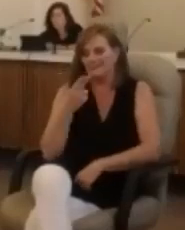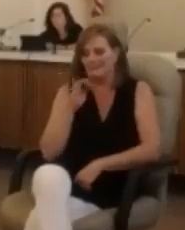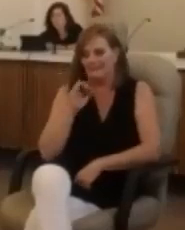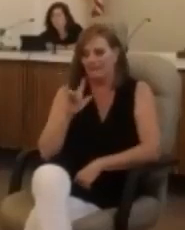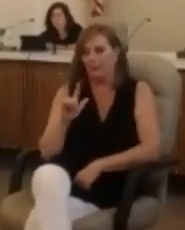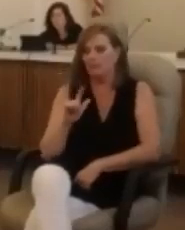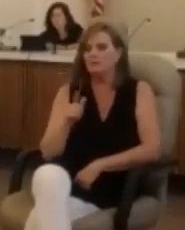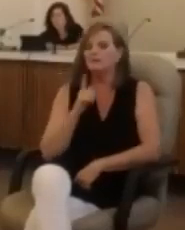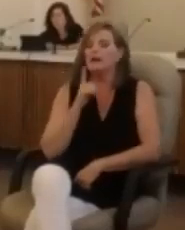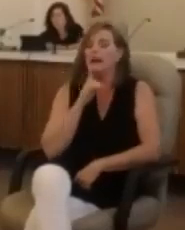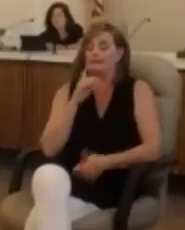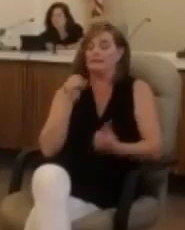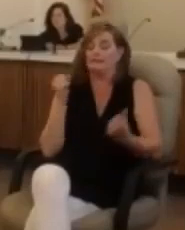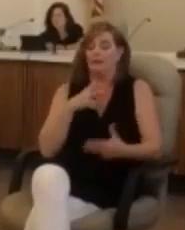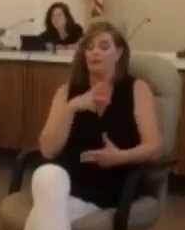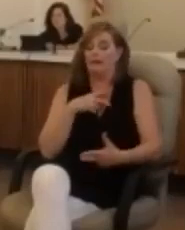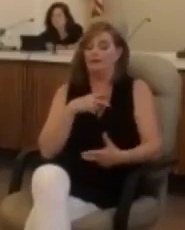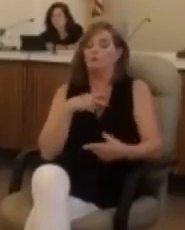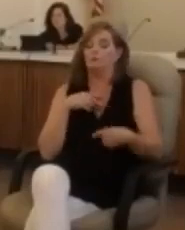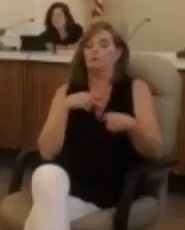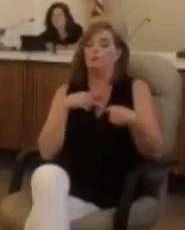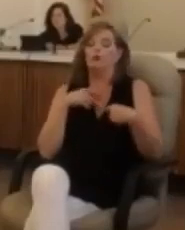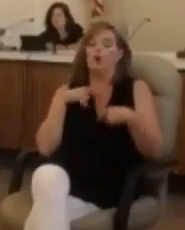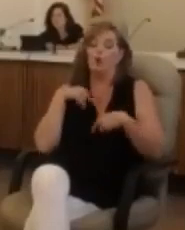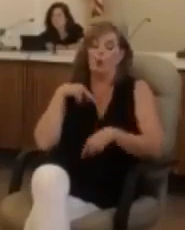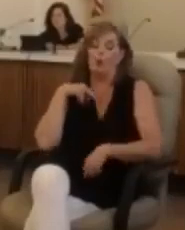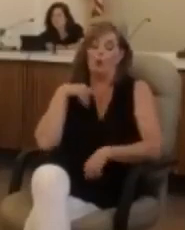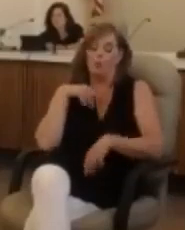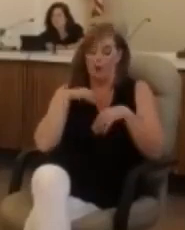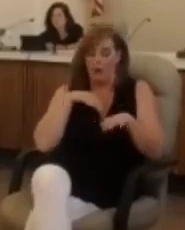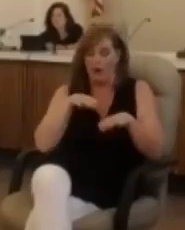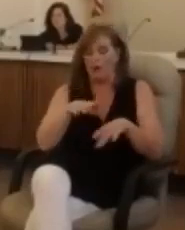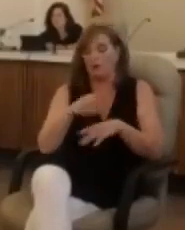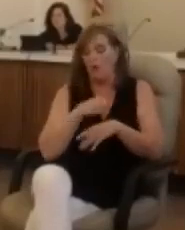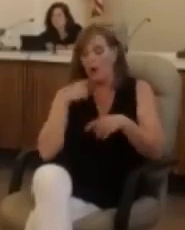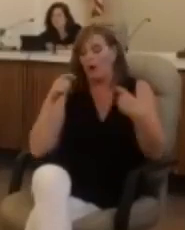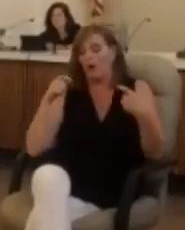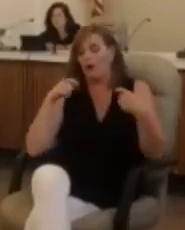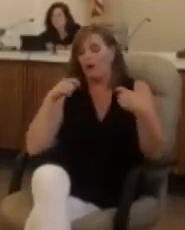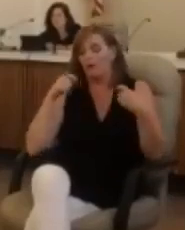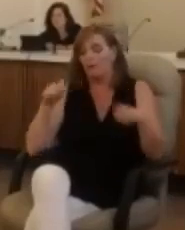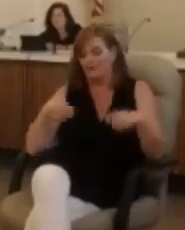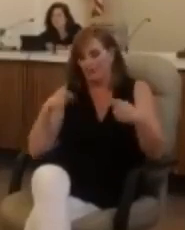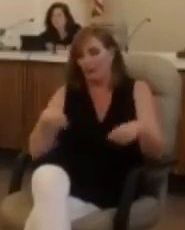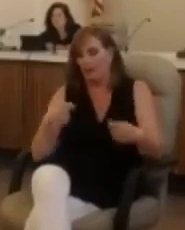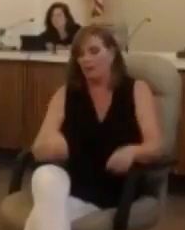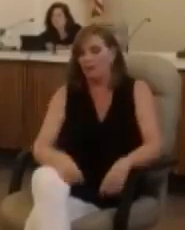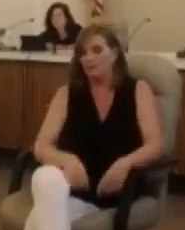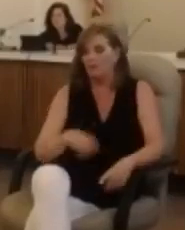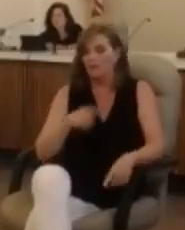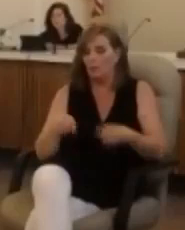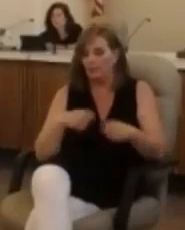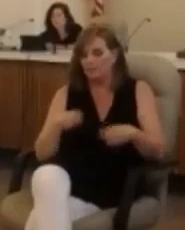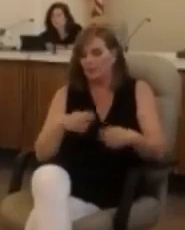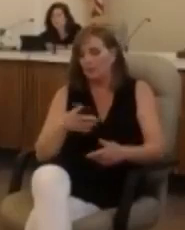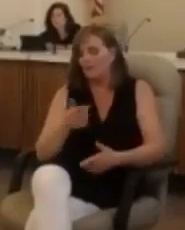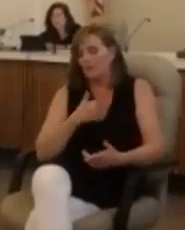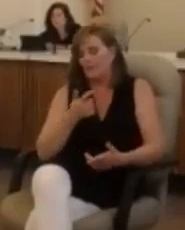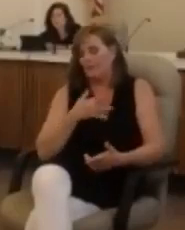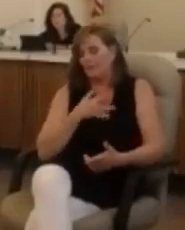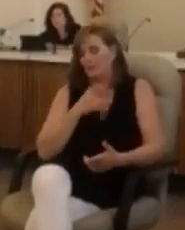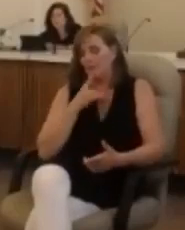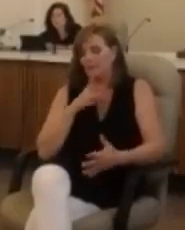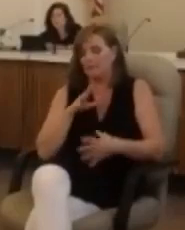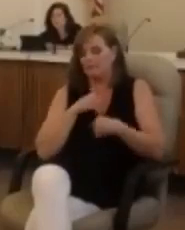Ward Hill. But I feel that by taking possession